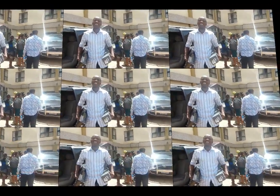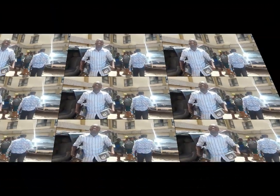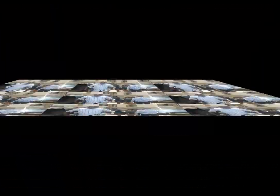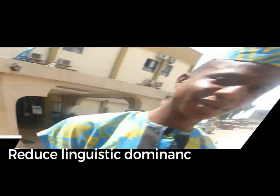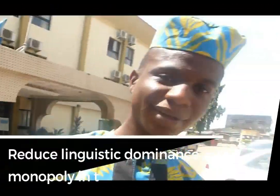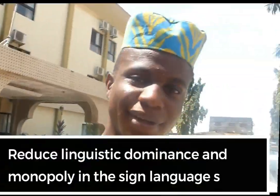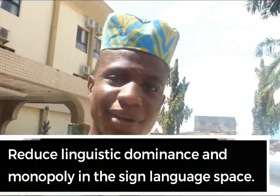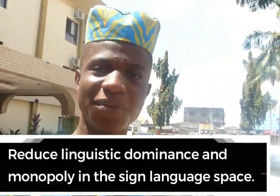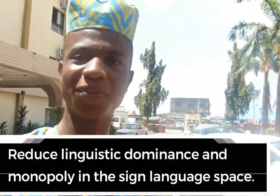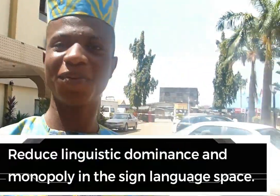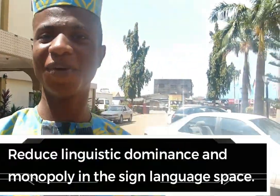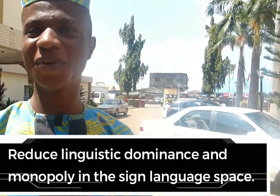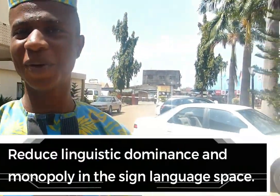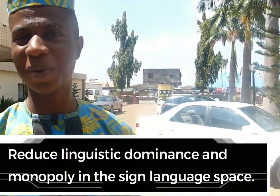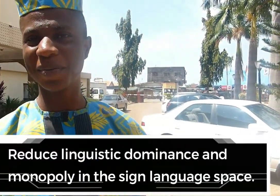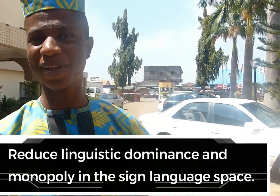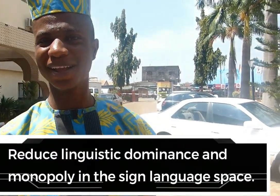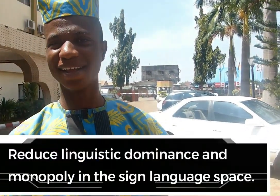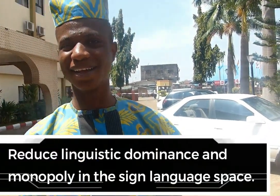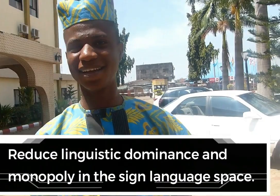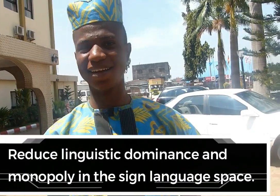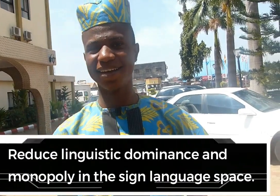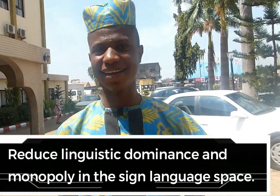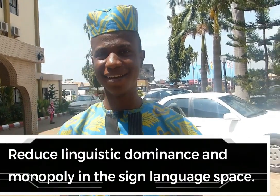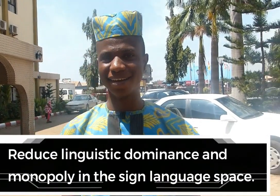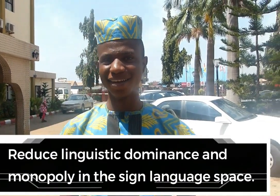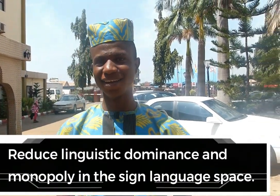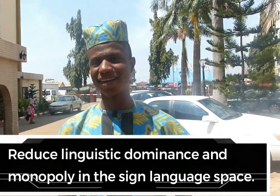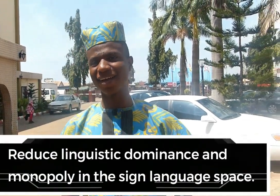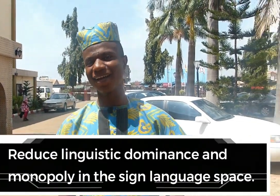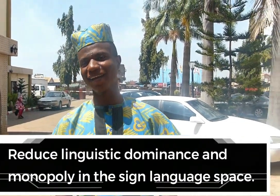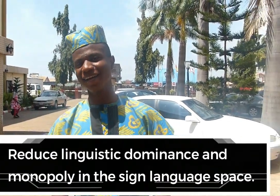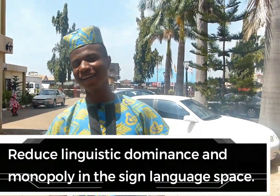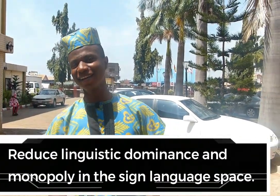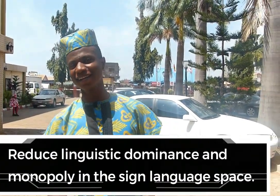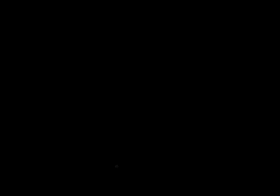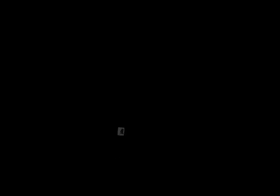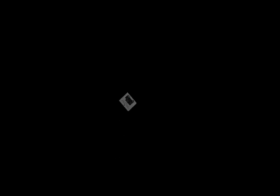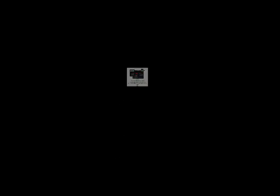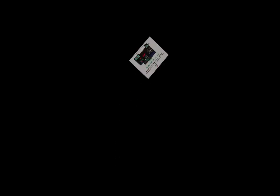reduce linguistic dominance and monopoly in the sign language space.